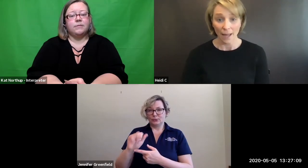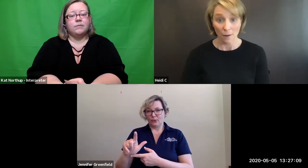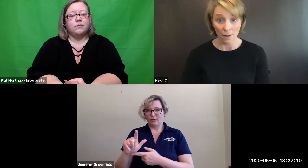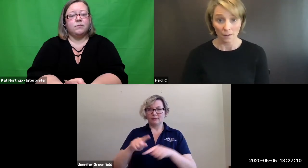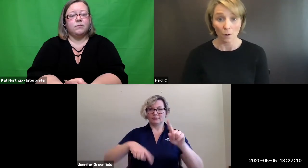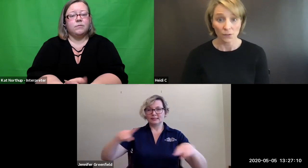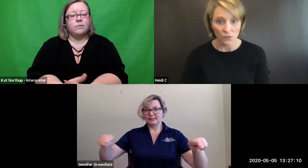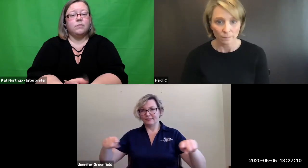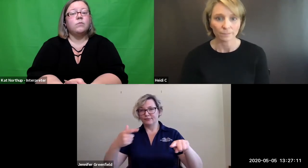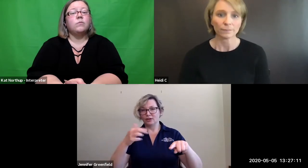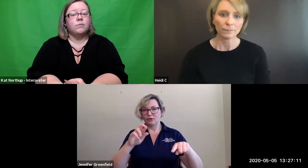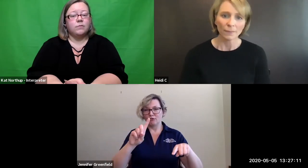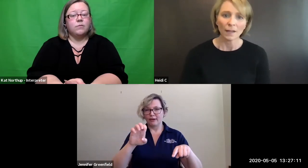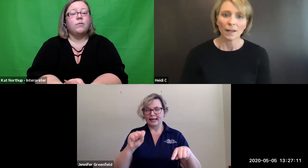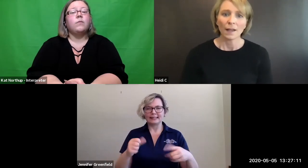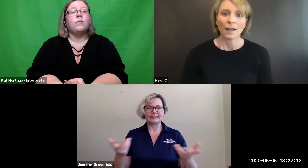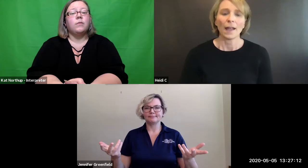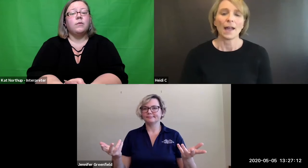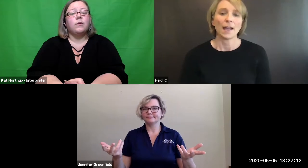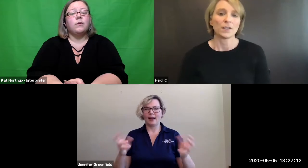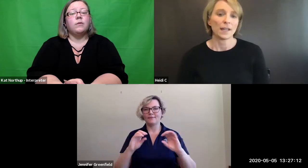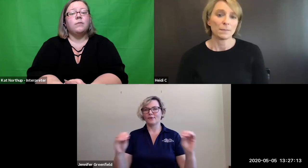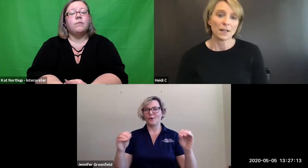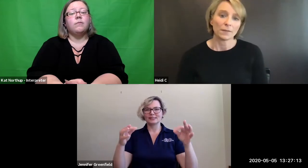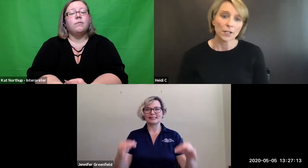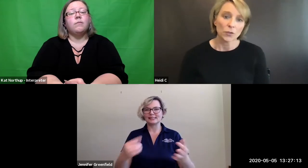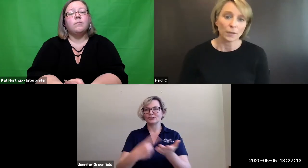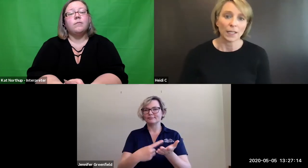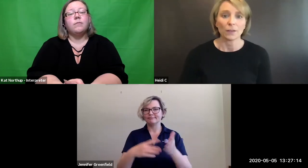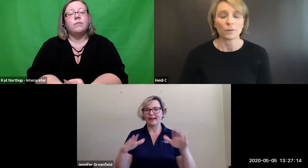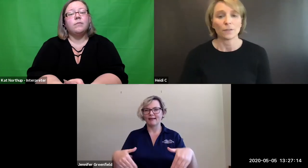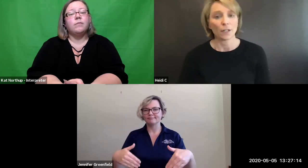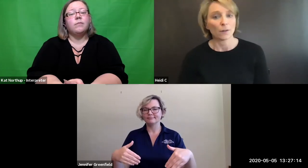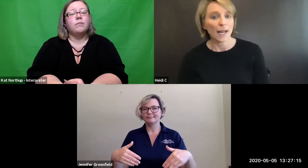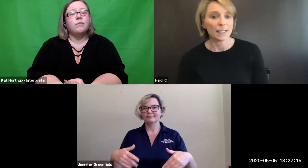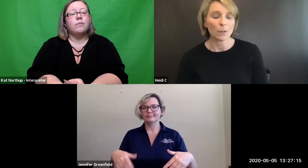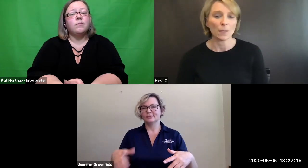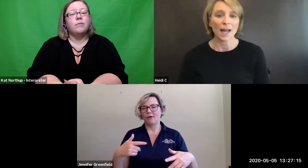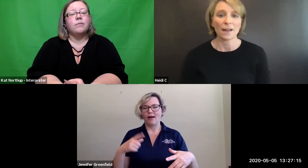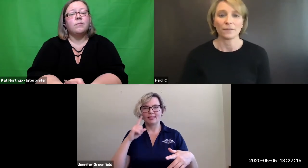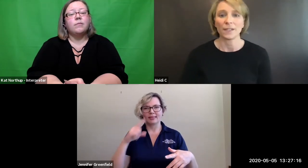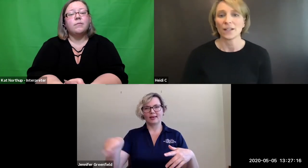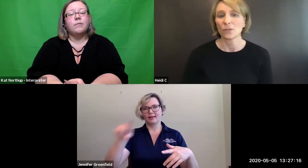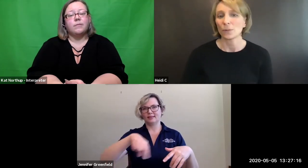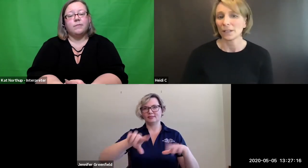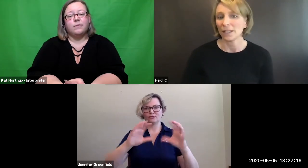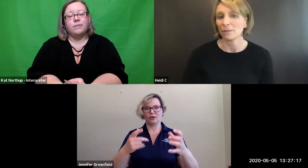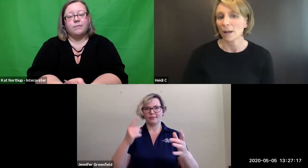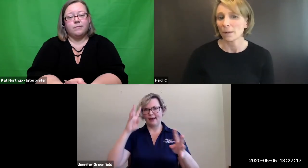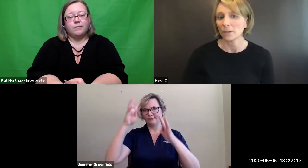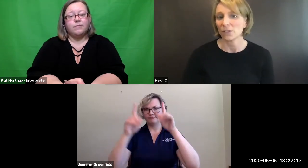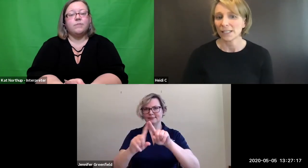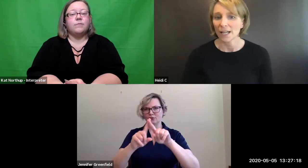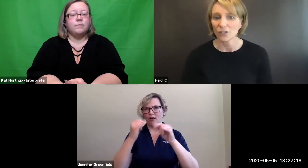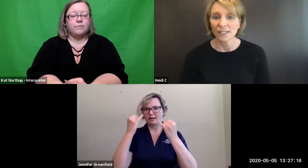we host. And they can be done virtually through different grades, but we have yet to really wrap